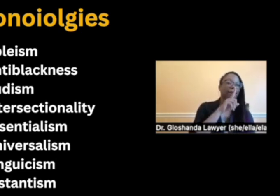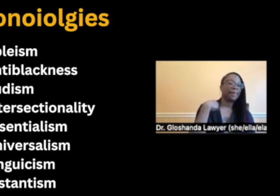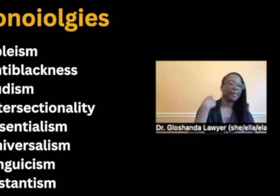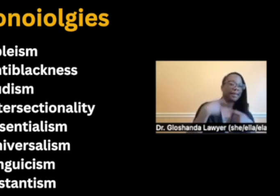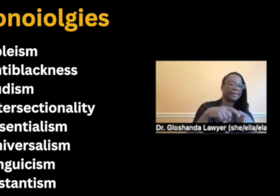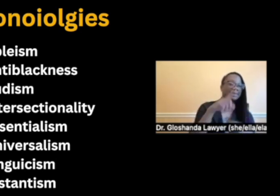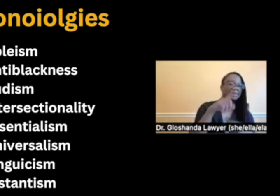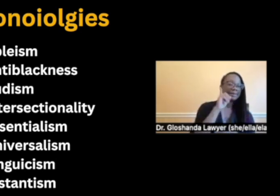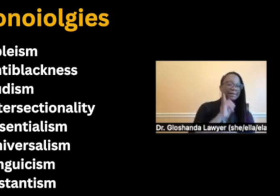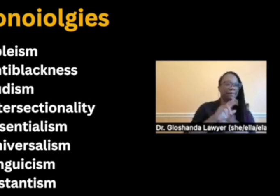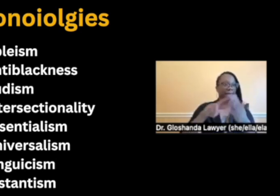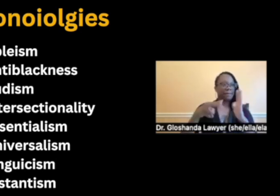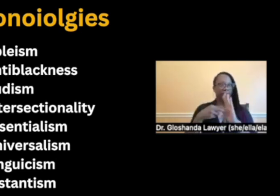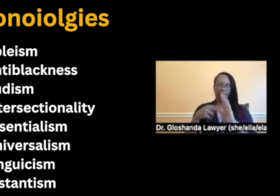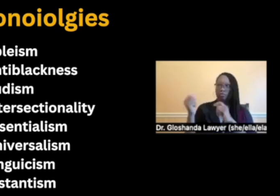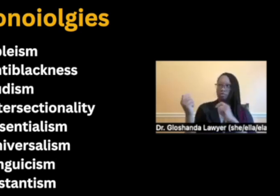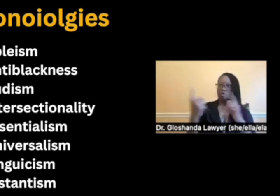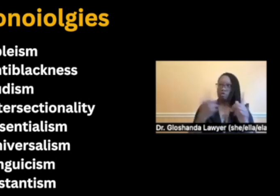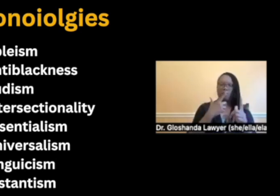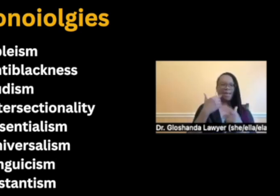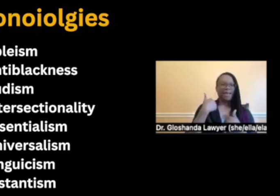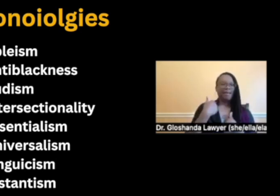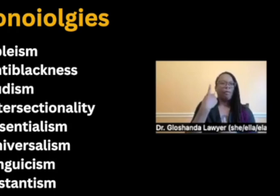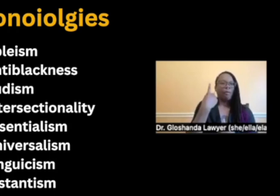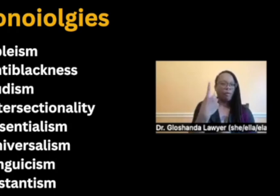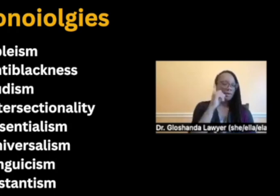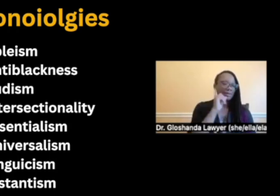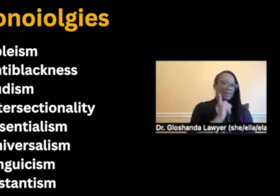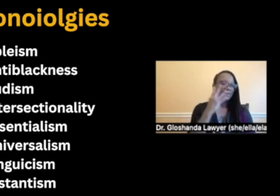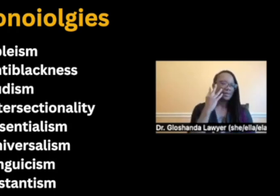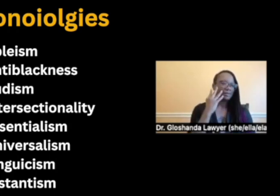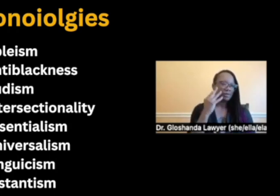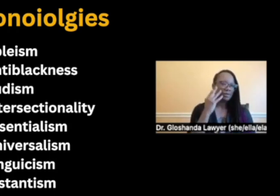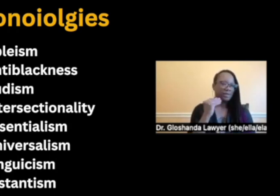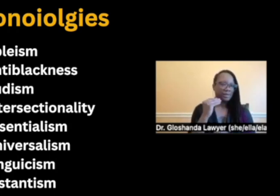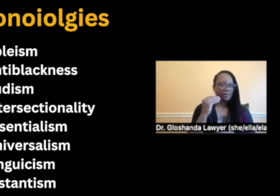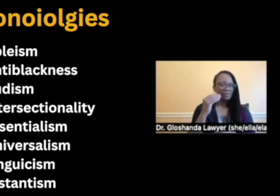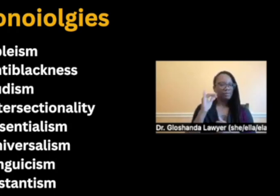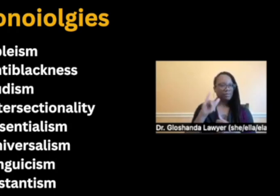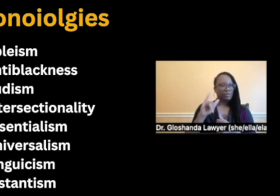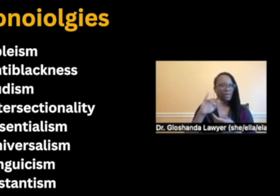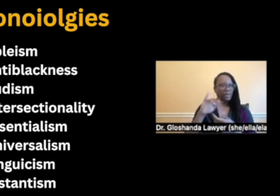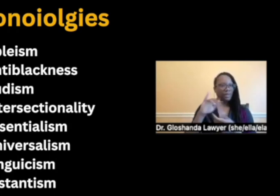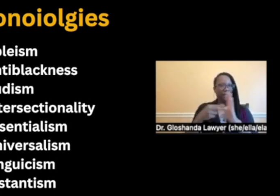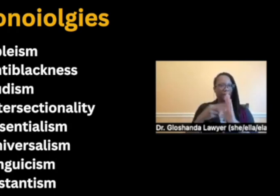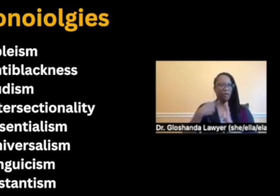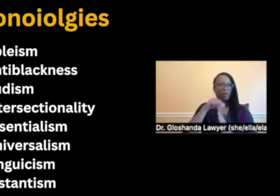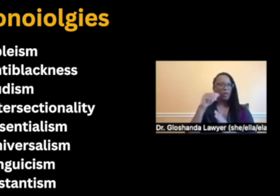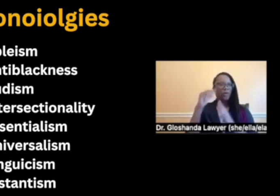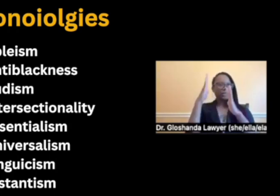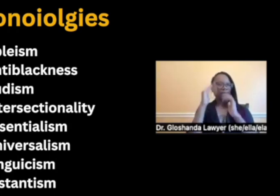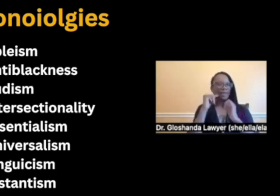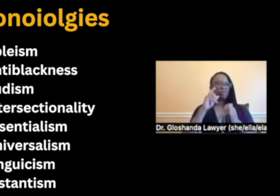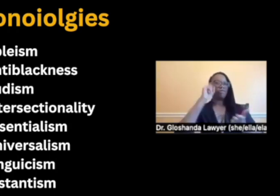You don't say that you're a Black deaf or that you're a Black Latin. You just say that there is one deaf